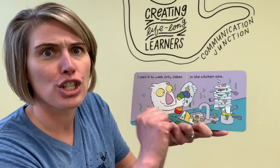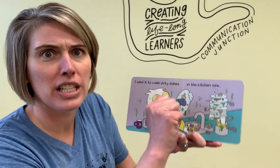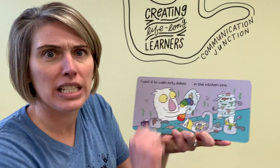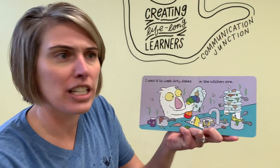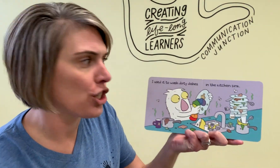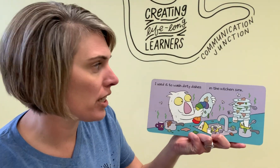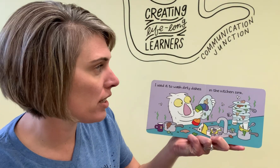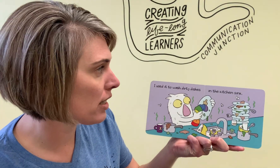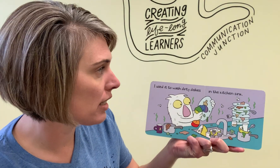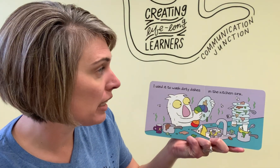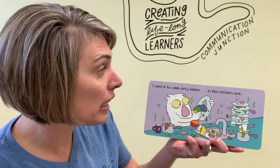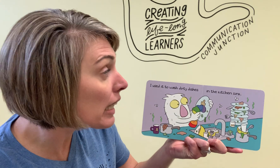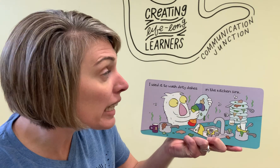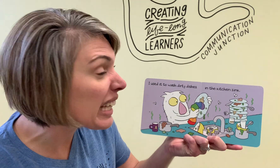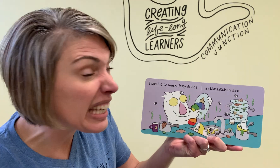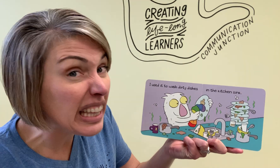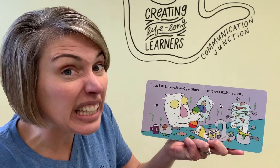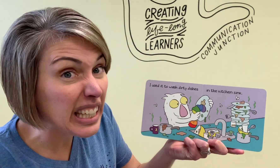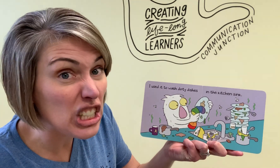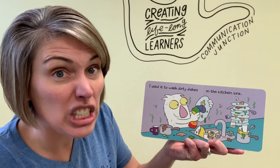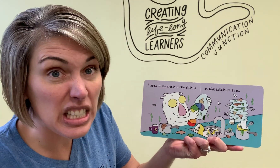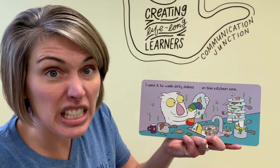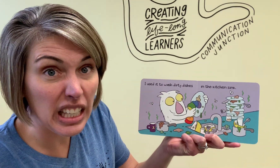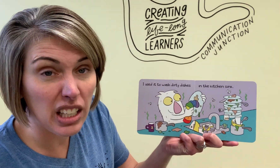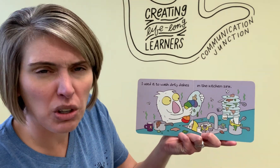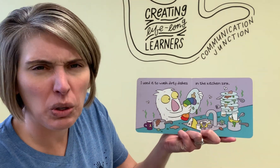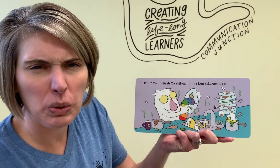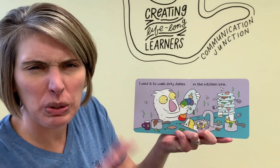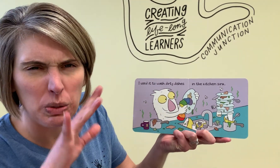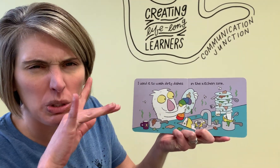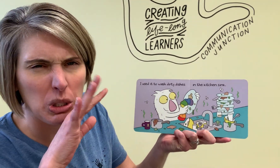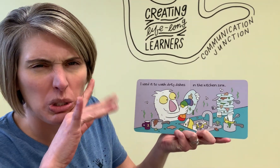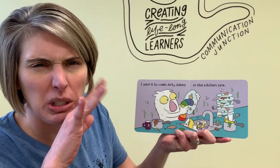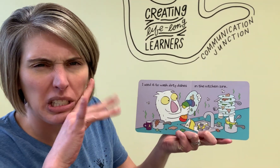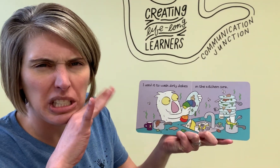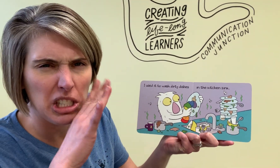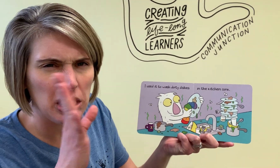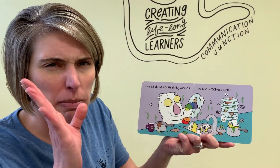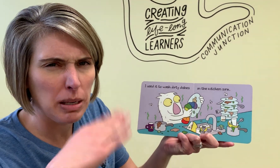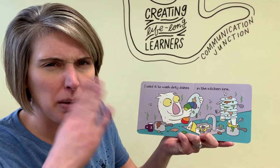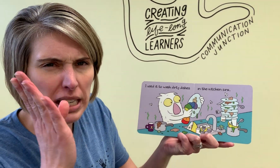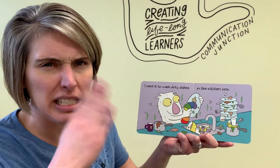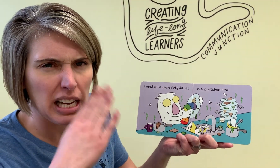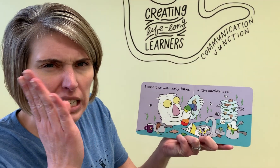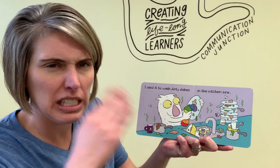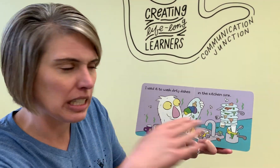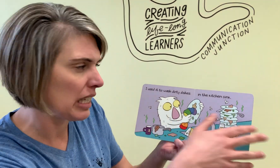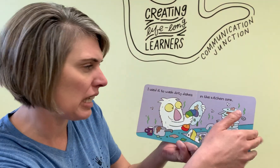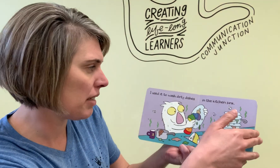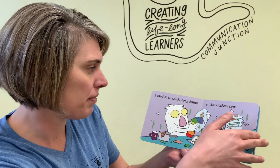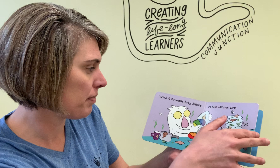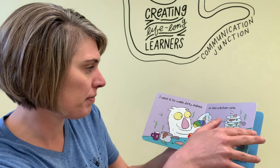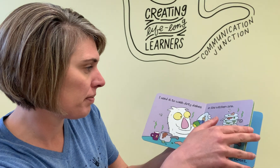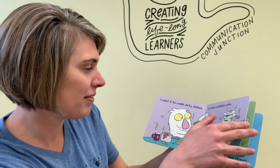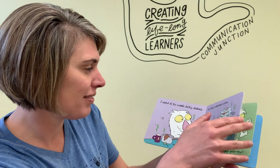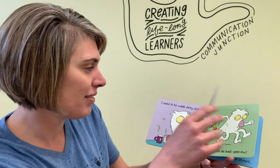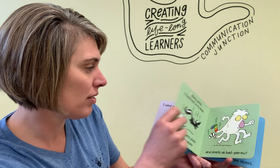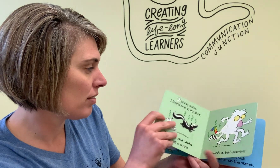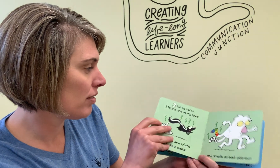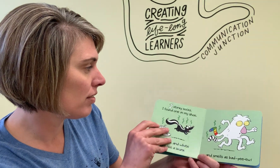the dishes in the kitchen sink. Oh, those dirty dishes made my sock stinky.